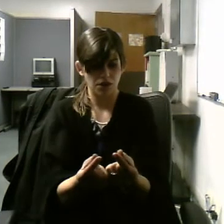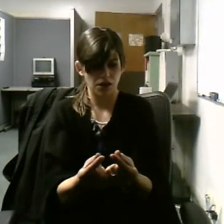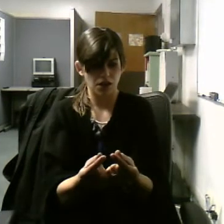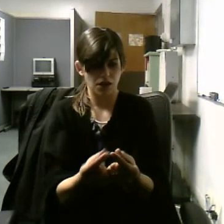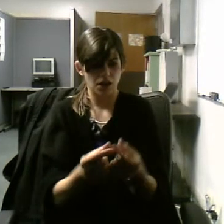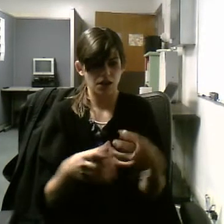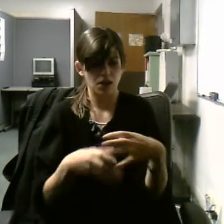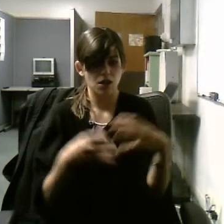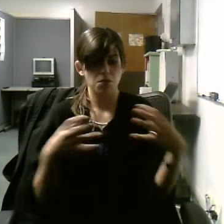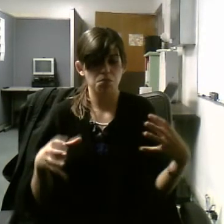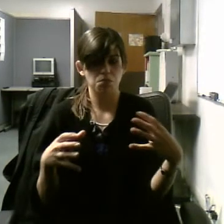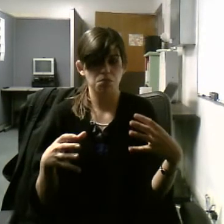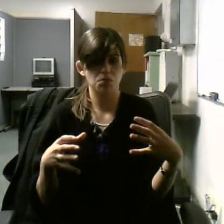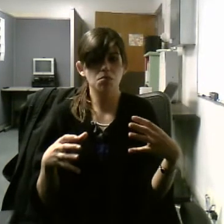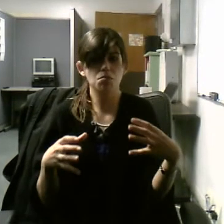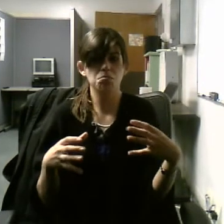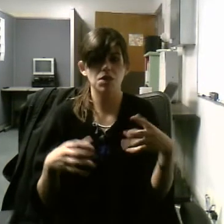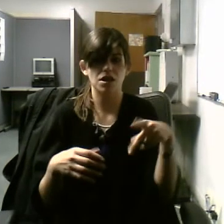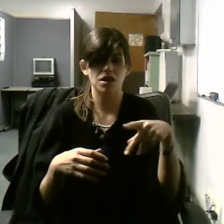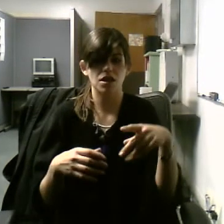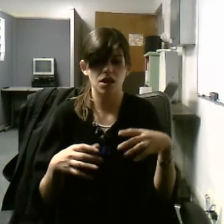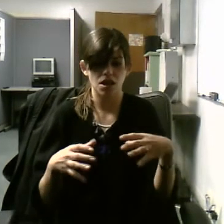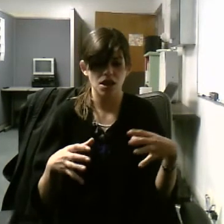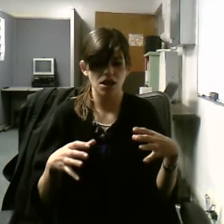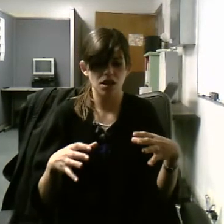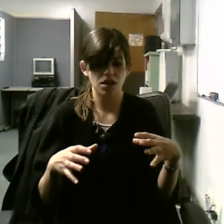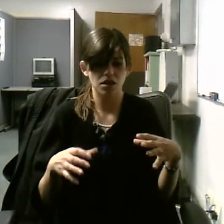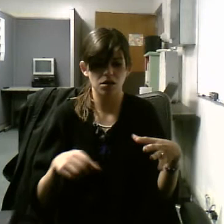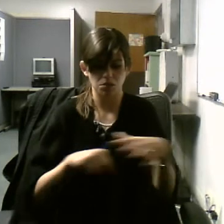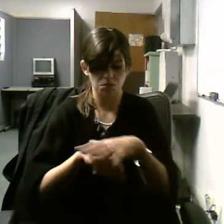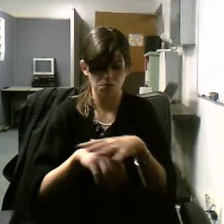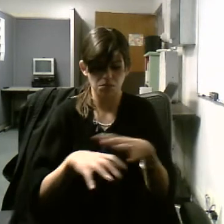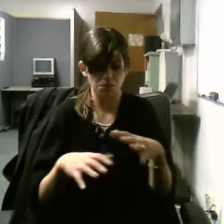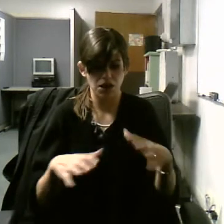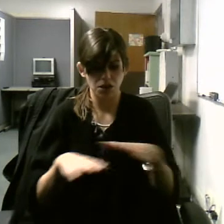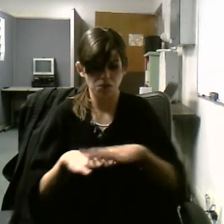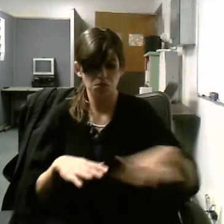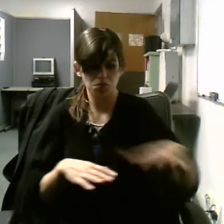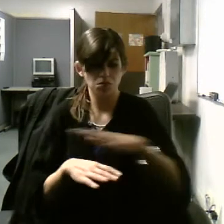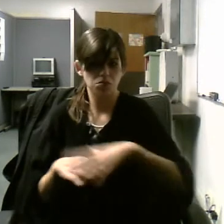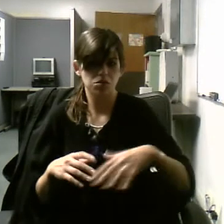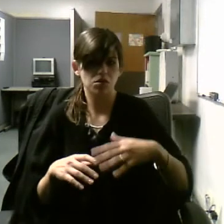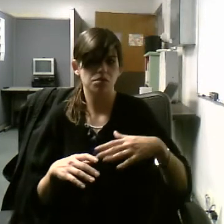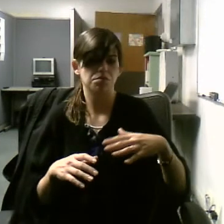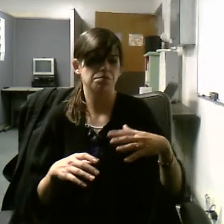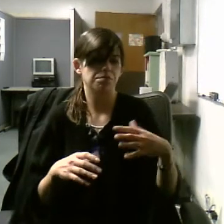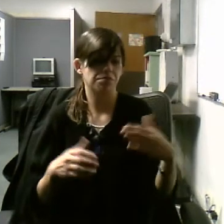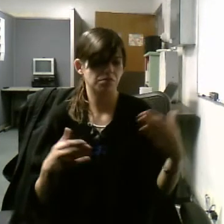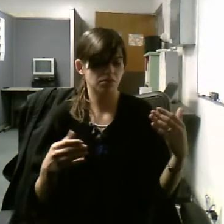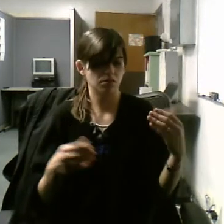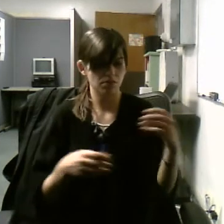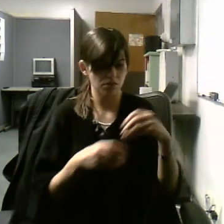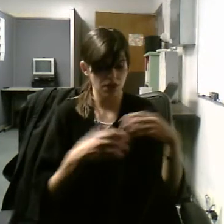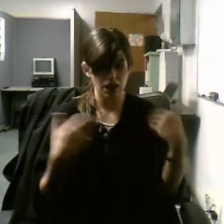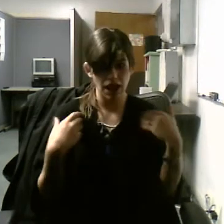tectonic plates, which we'll be talking more about in another lesson. The